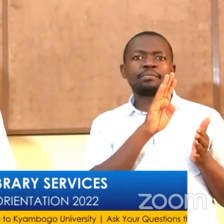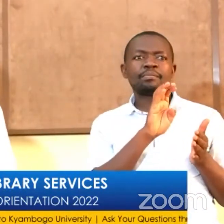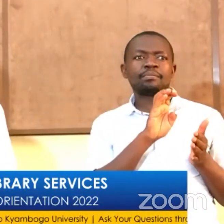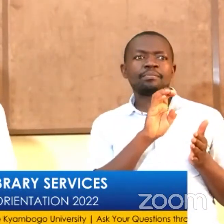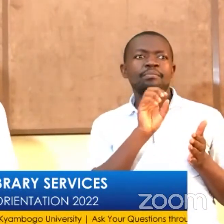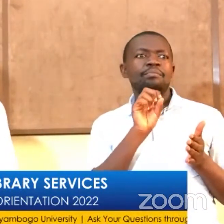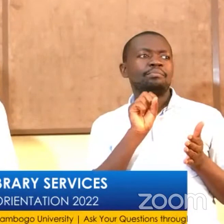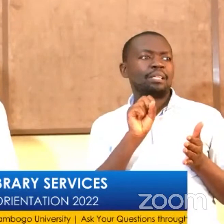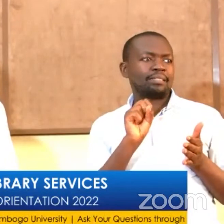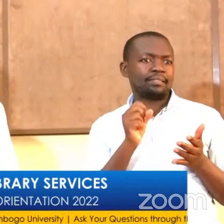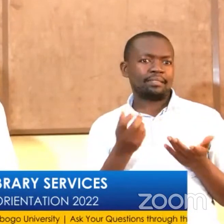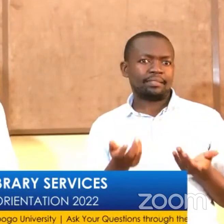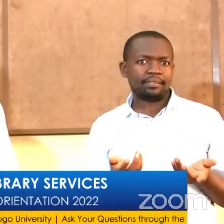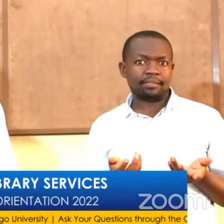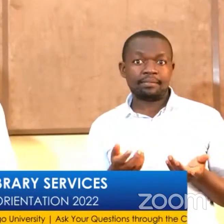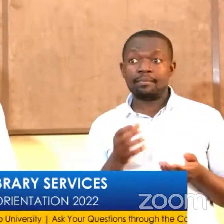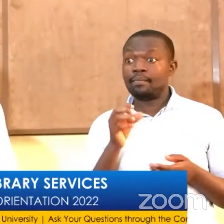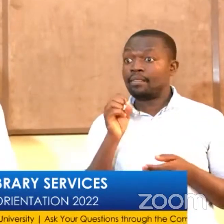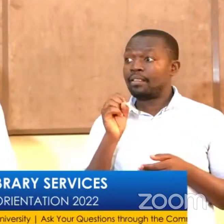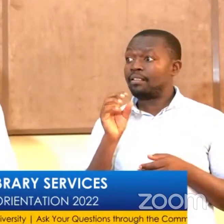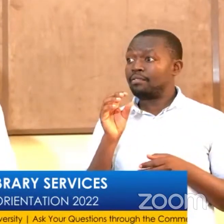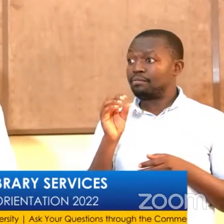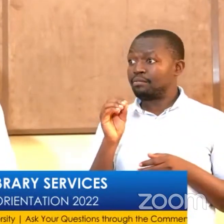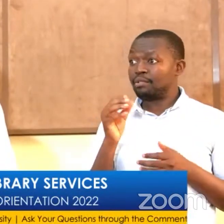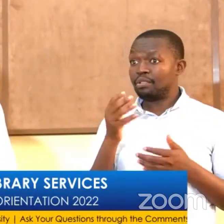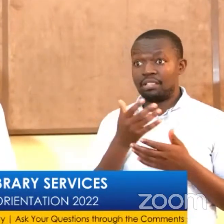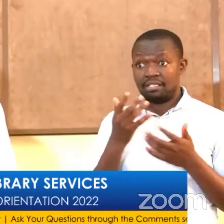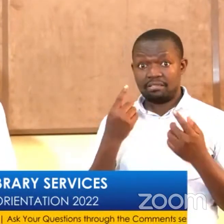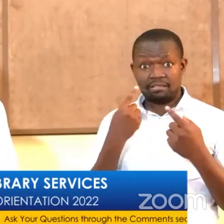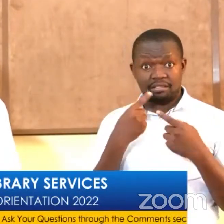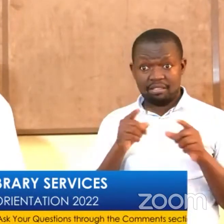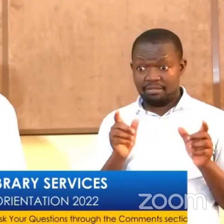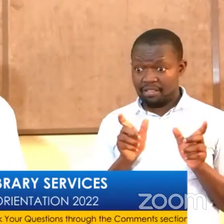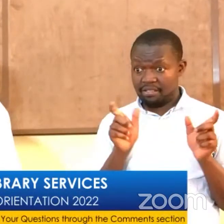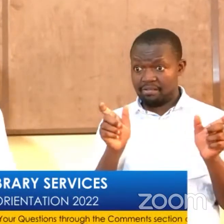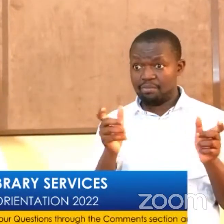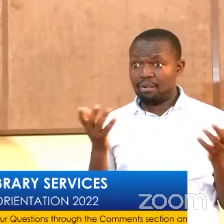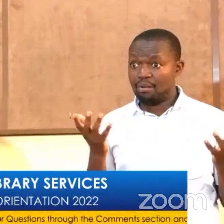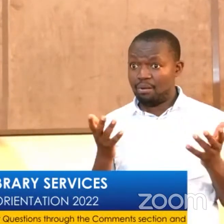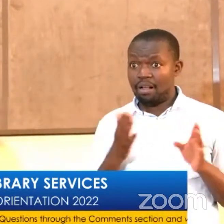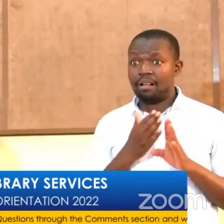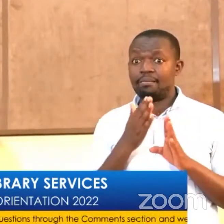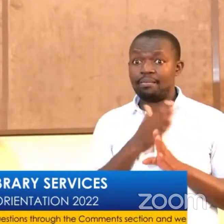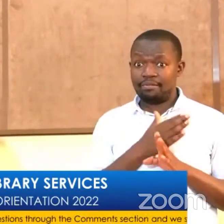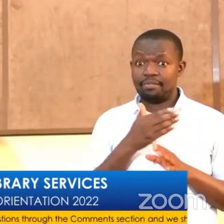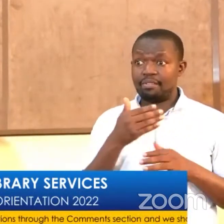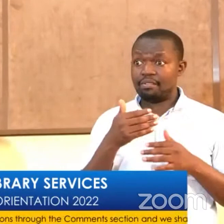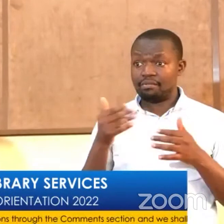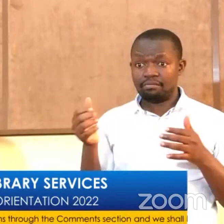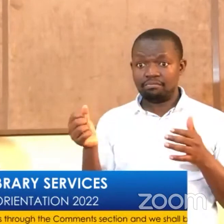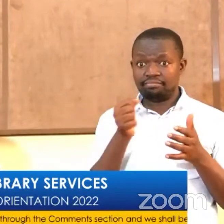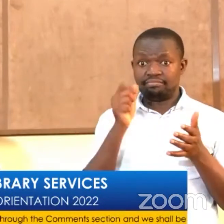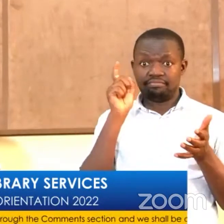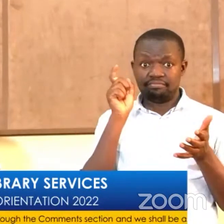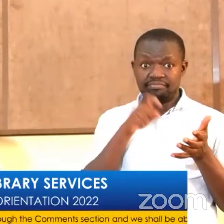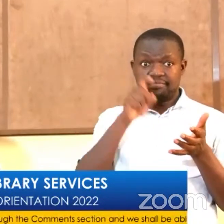BES. So is there any difference before I continue enrolling?